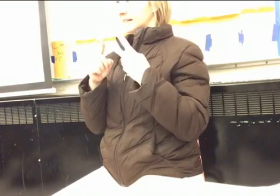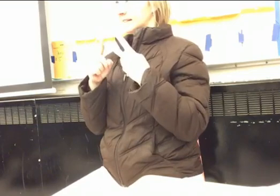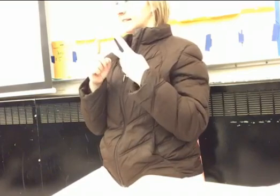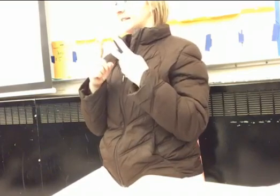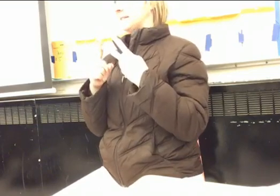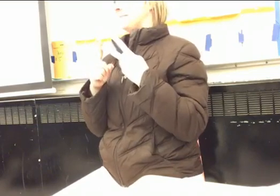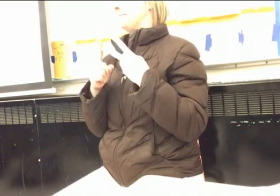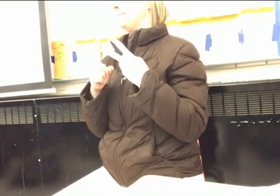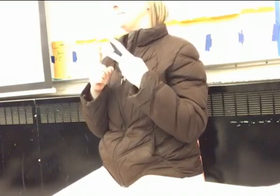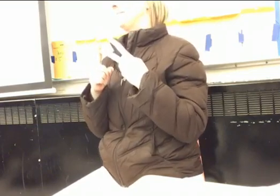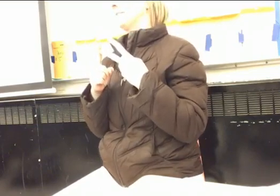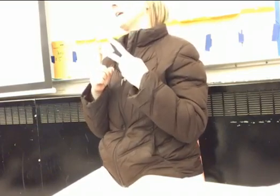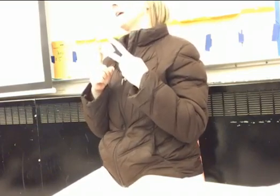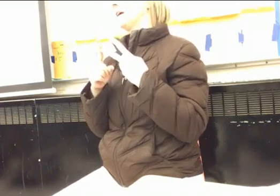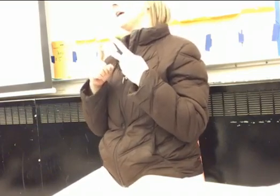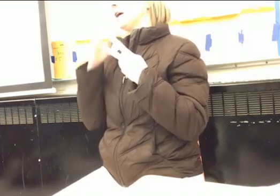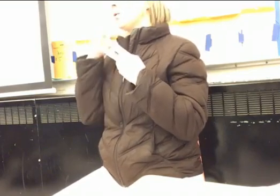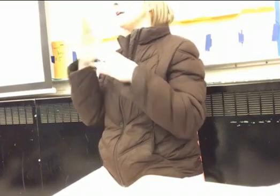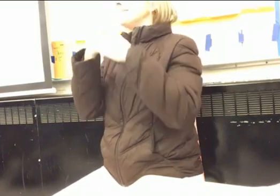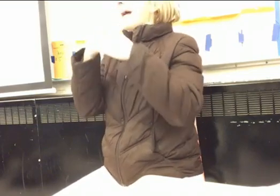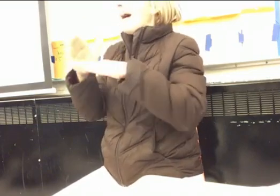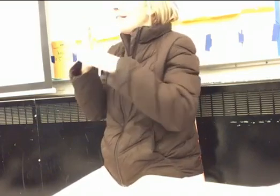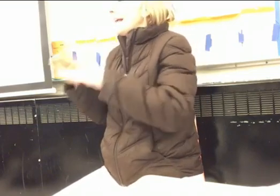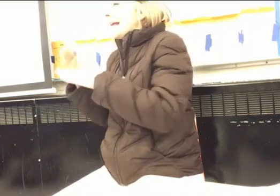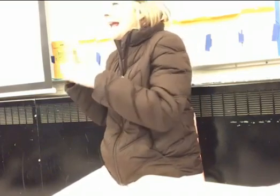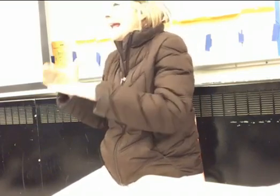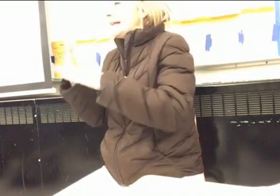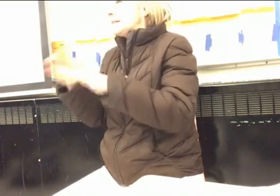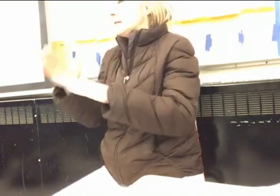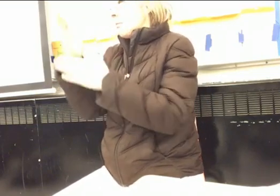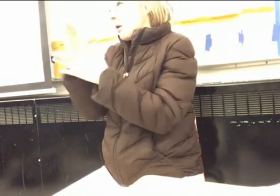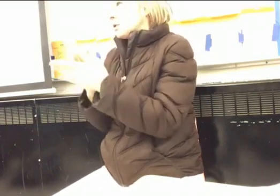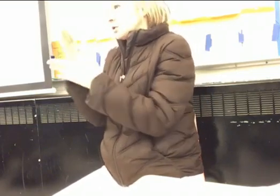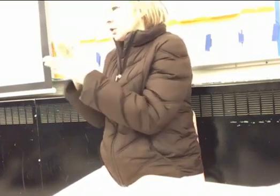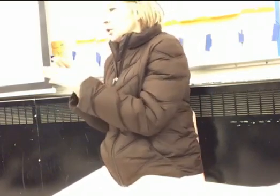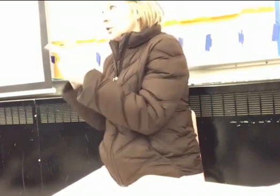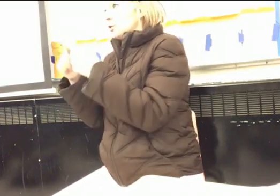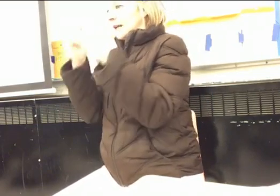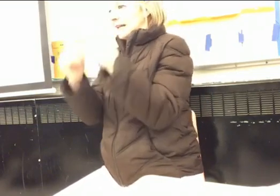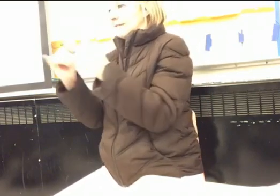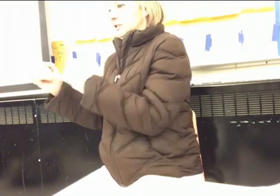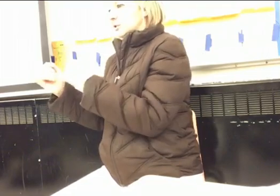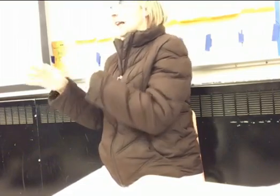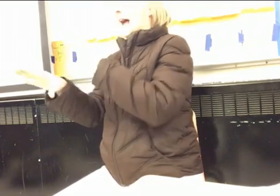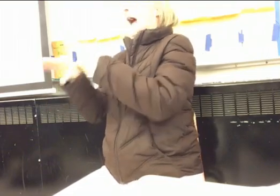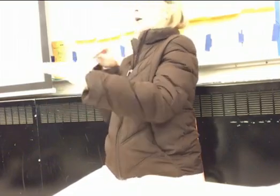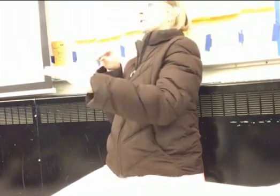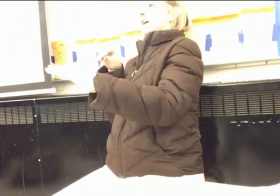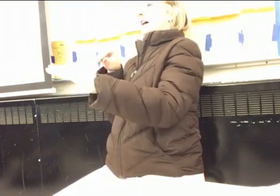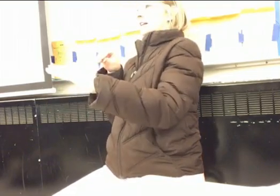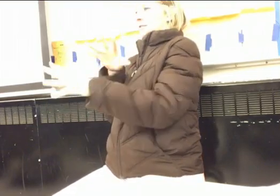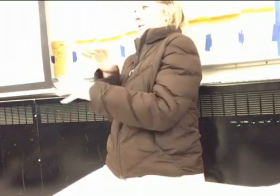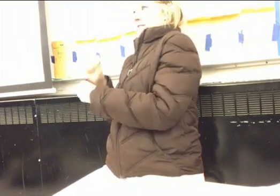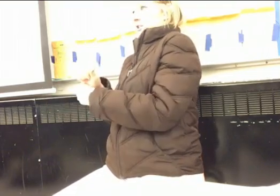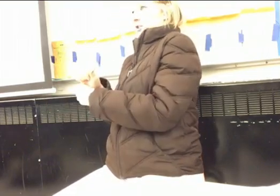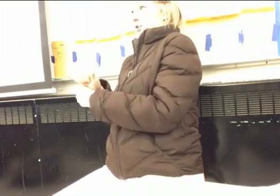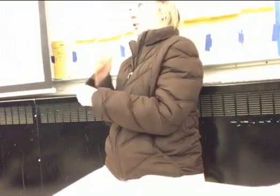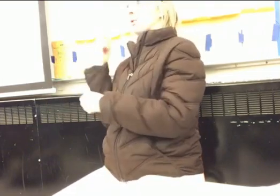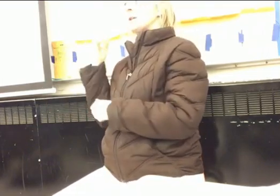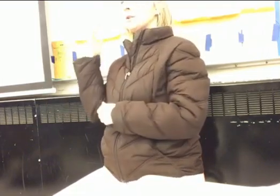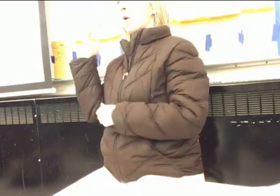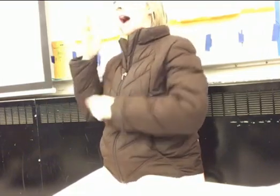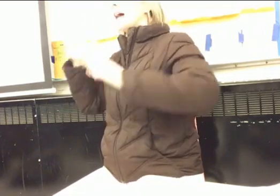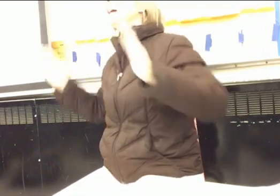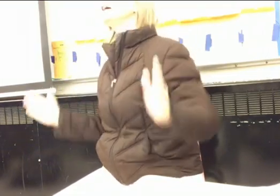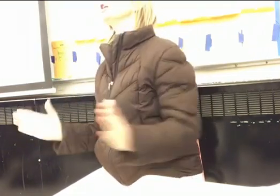it's going to allocate parcels to individuals outside the reservation. Reason why is it's going to